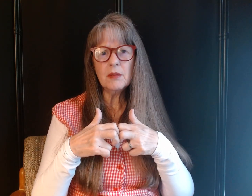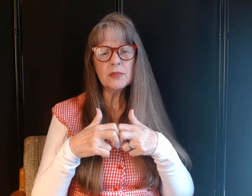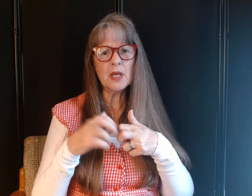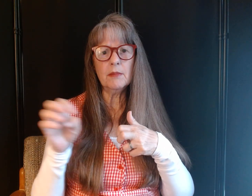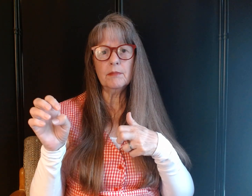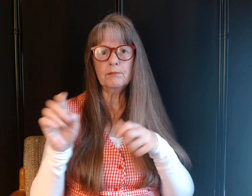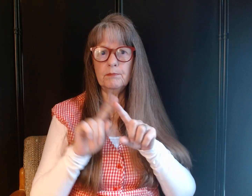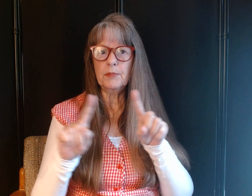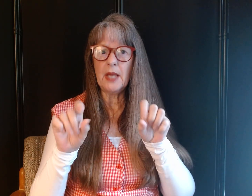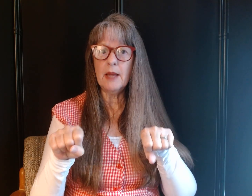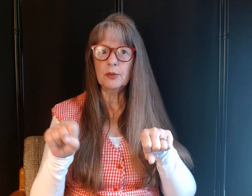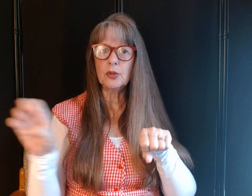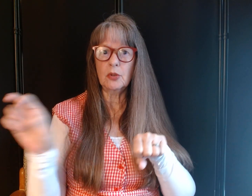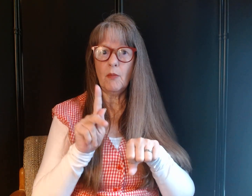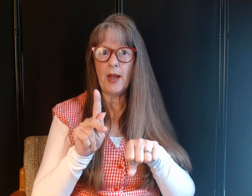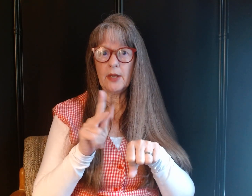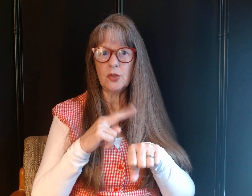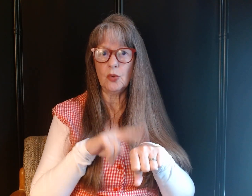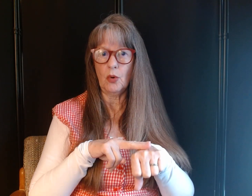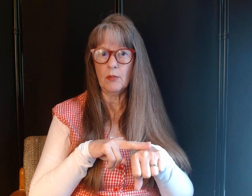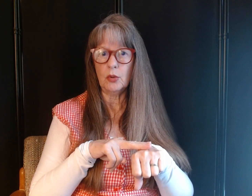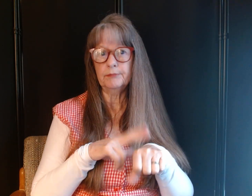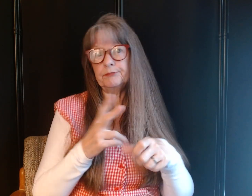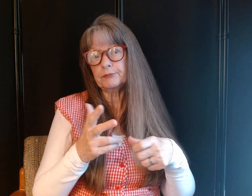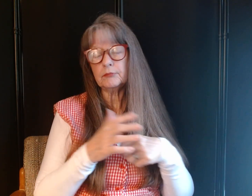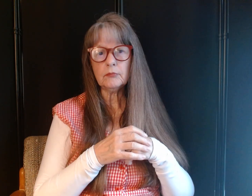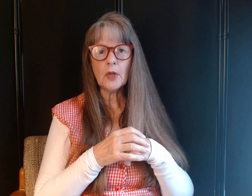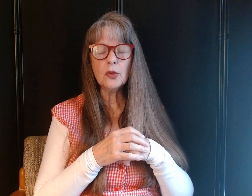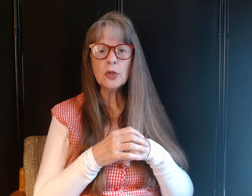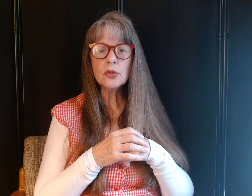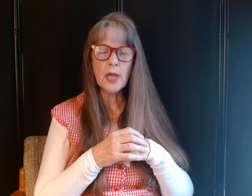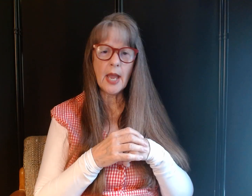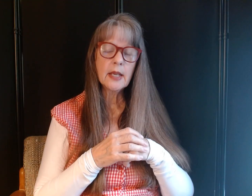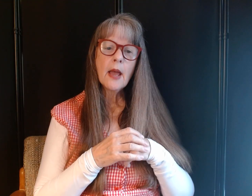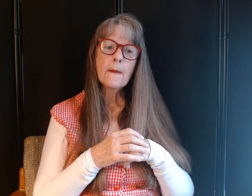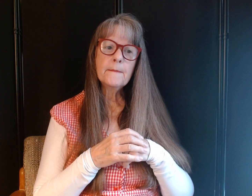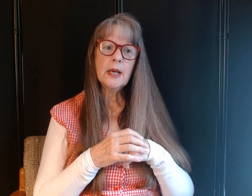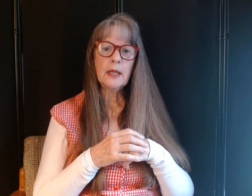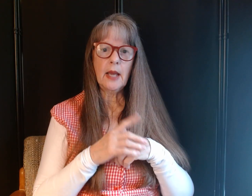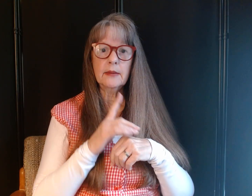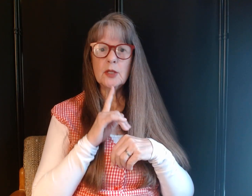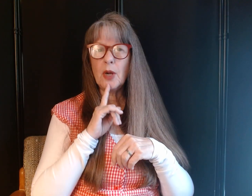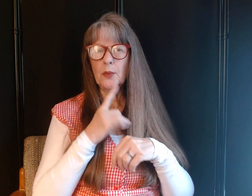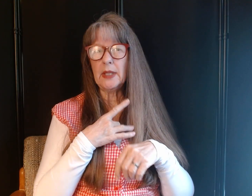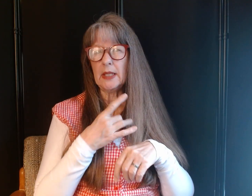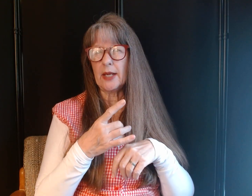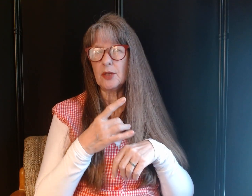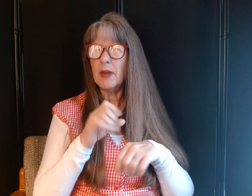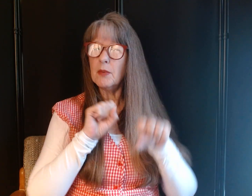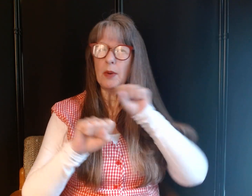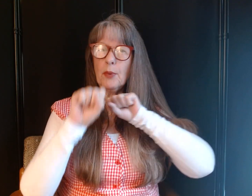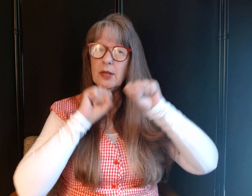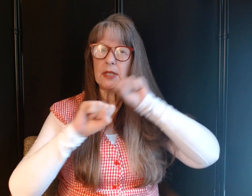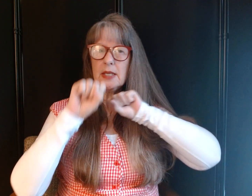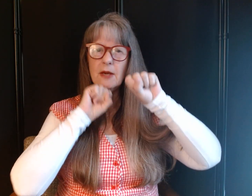problems and able to go back to normal. You could do that. But that's what I really like. So maybe you want to practice that tough, tough,